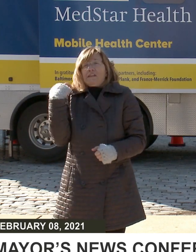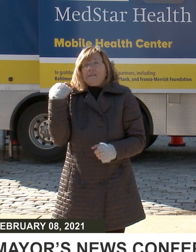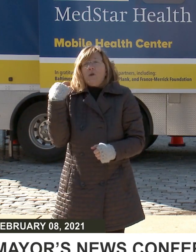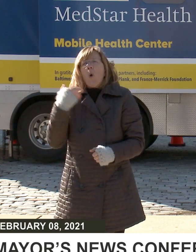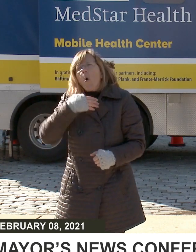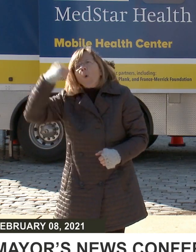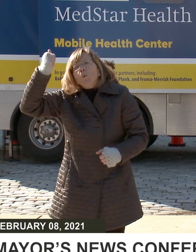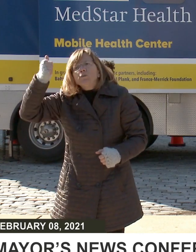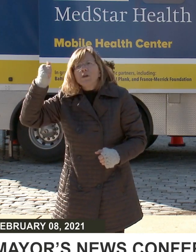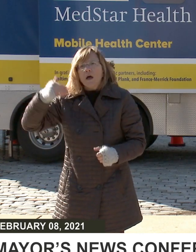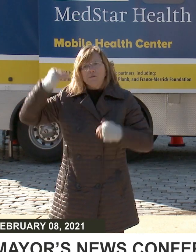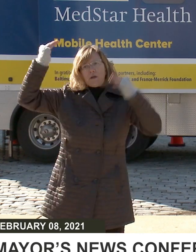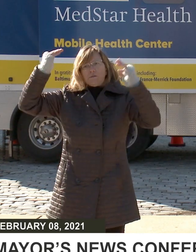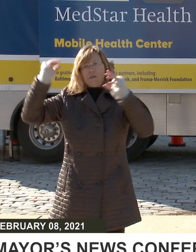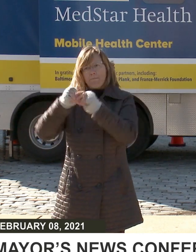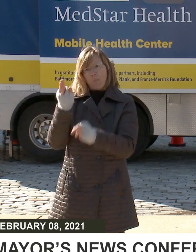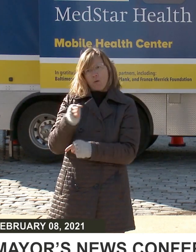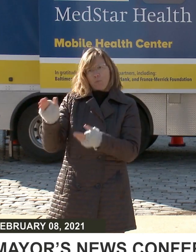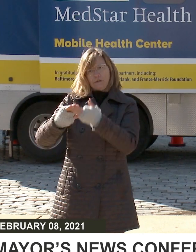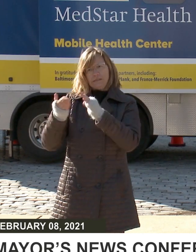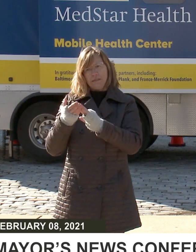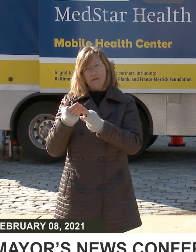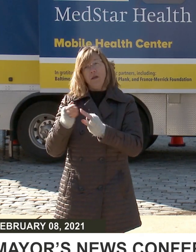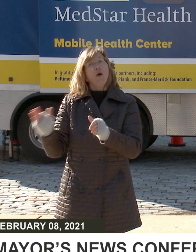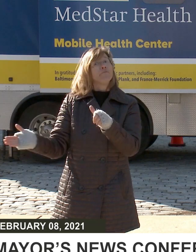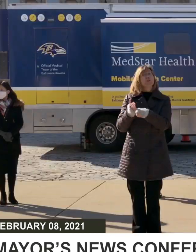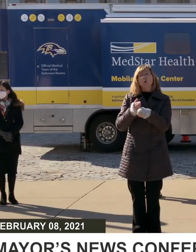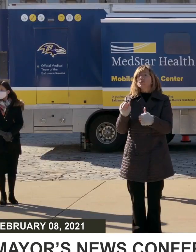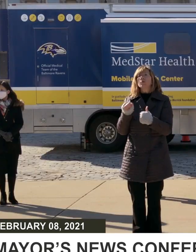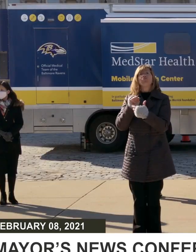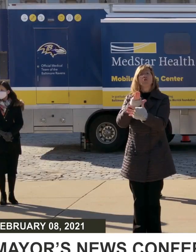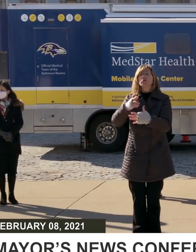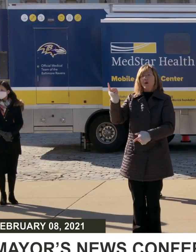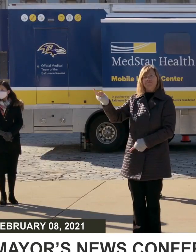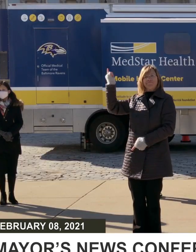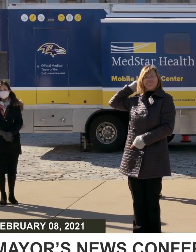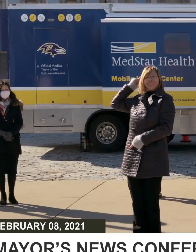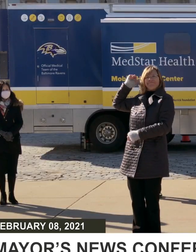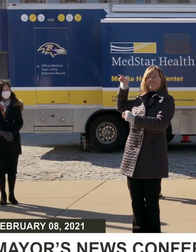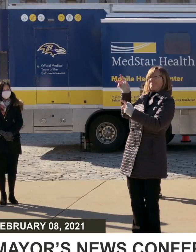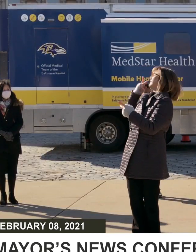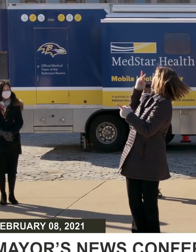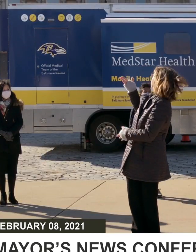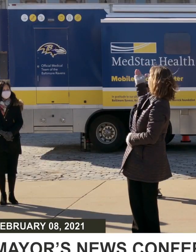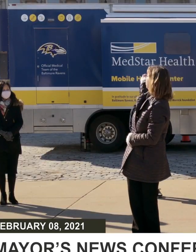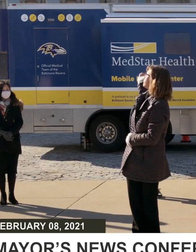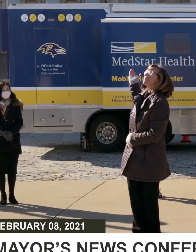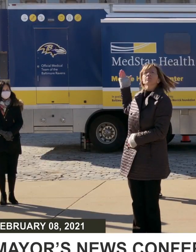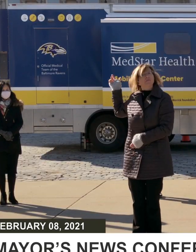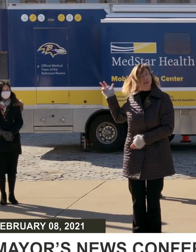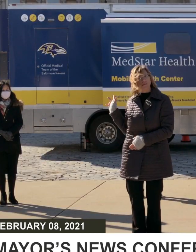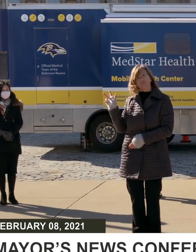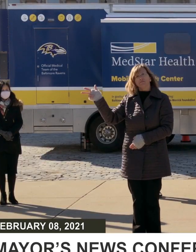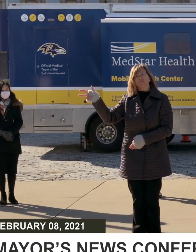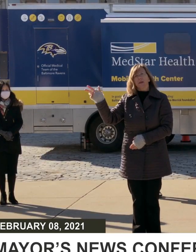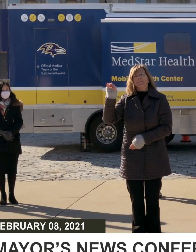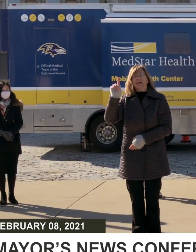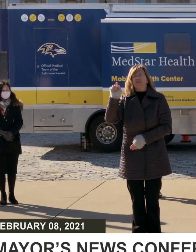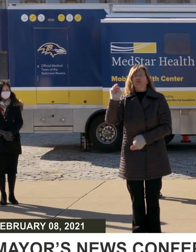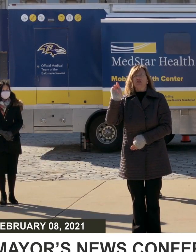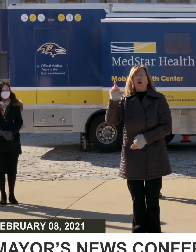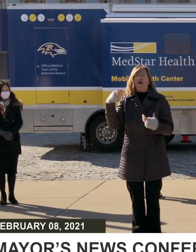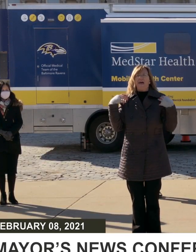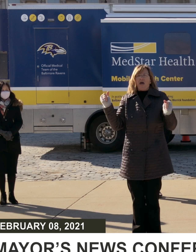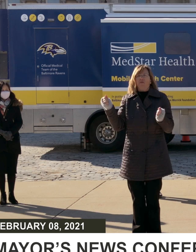in Baltimore City. The first approach is standing right behind me, and that's the MedStar Health Mobile Health Center.